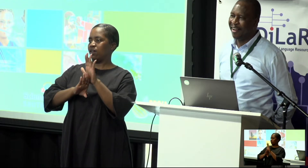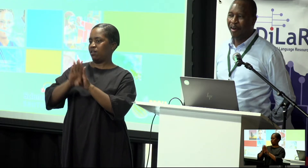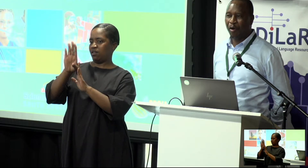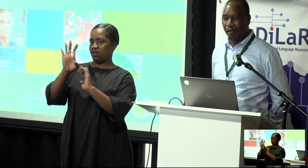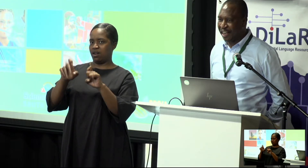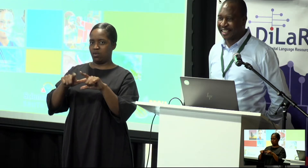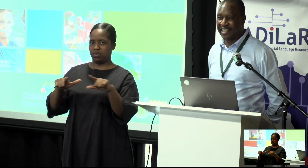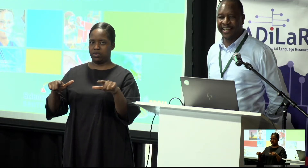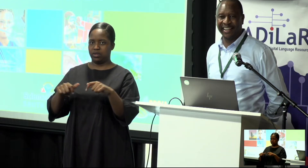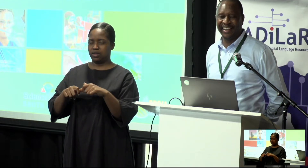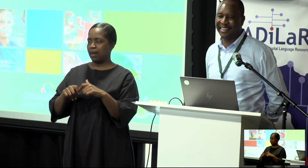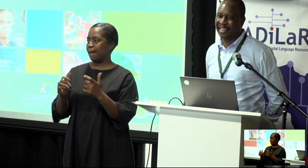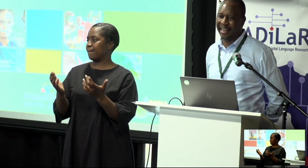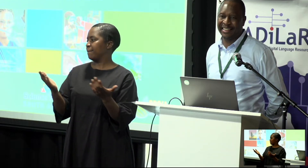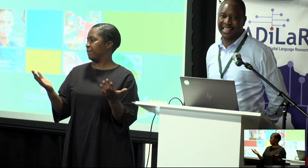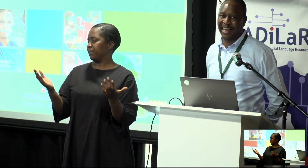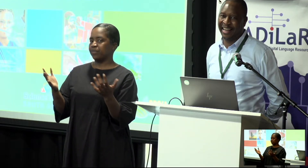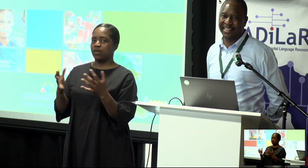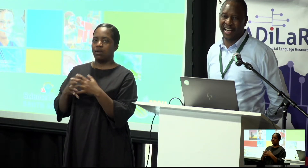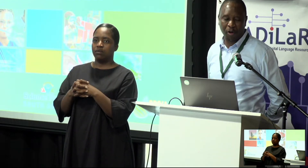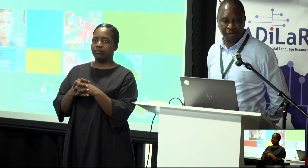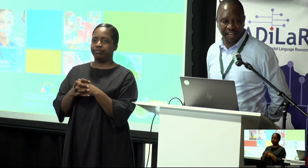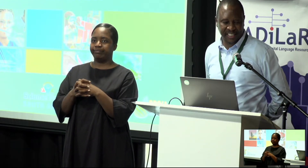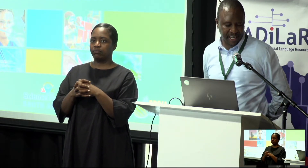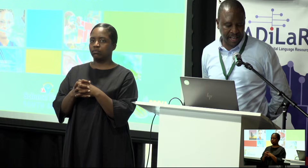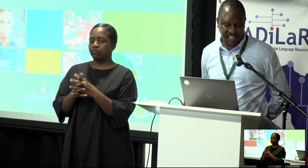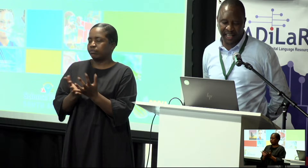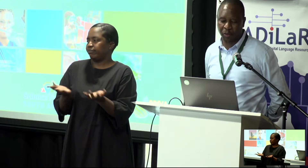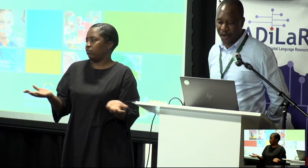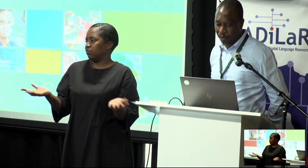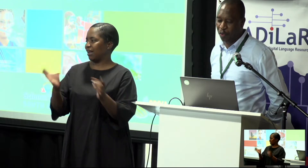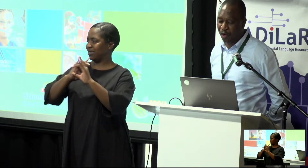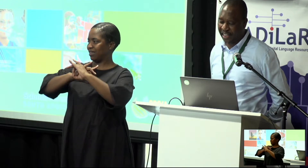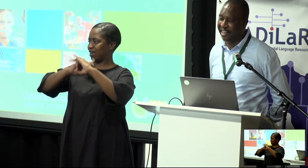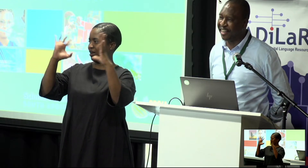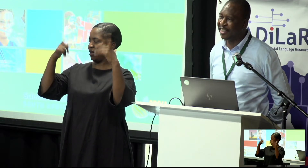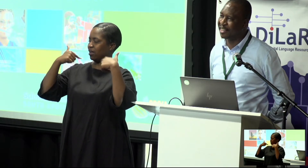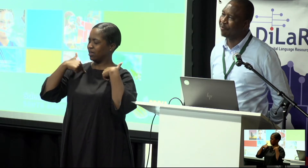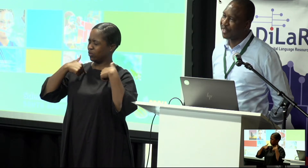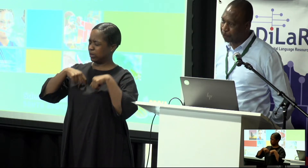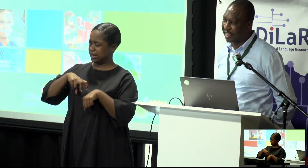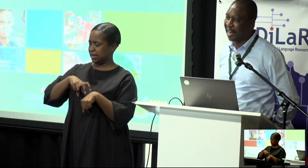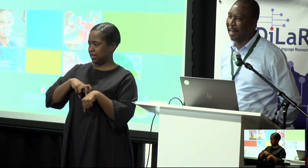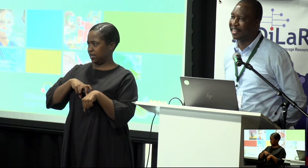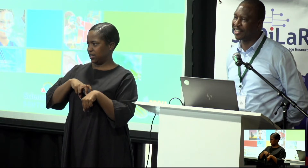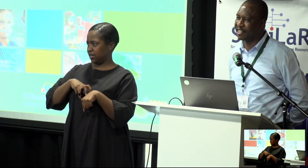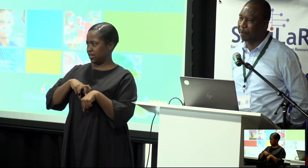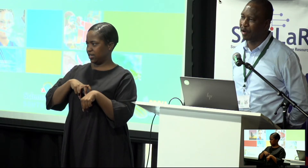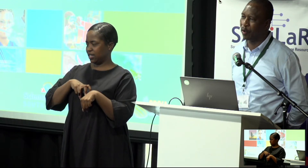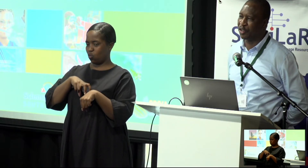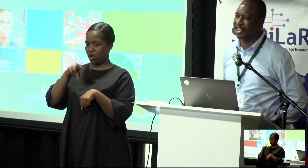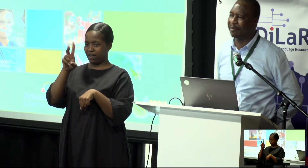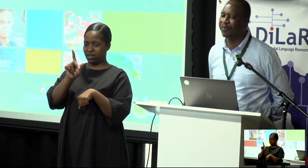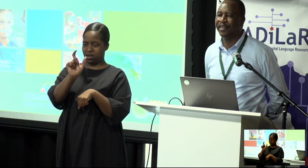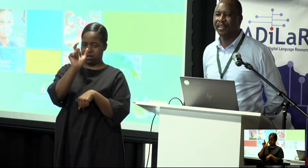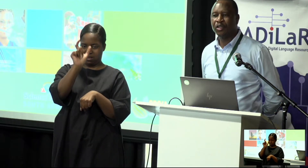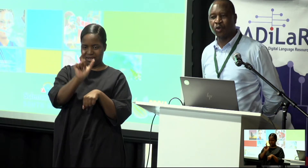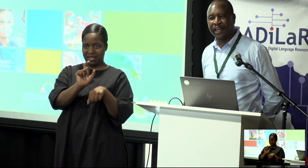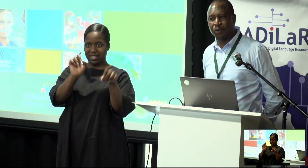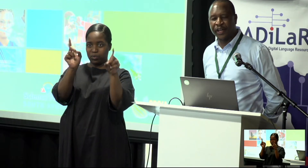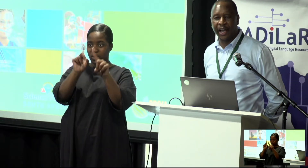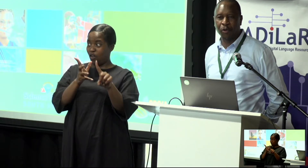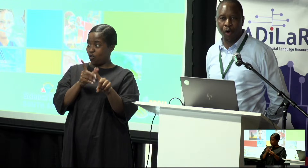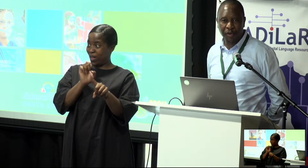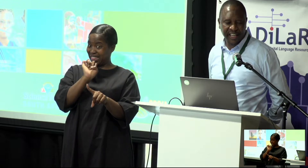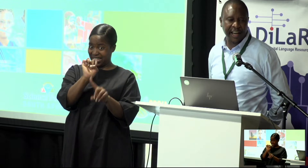languages. Obviously, it's an obvious case that we do really need specialized terminology